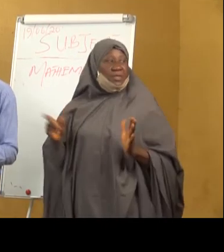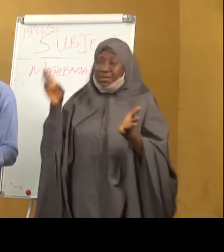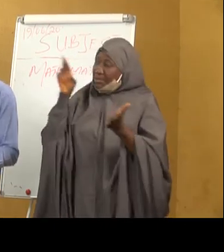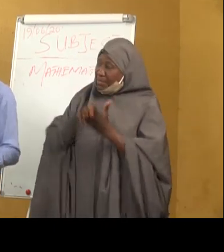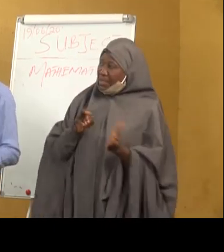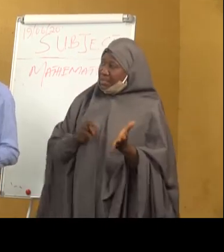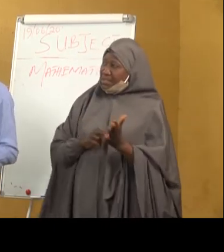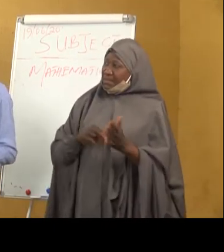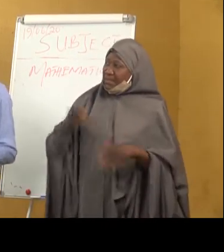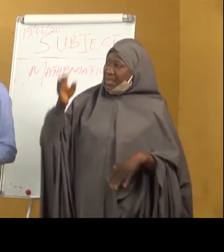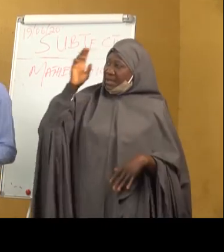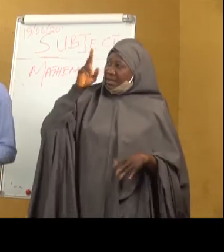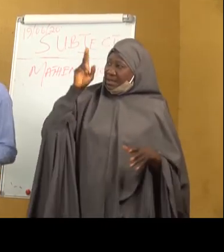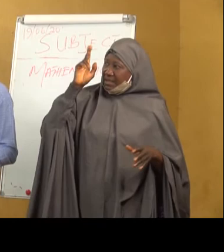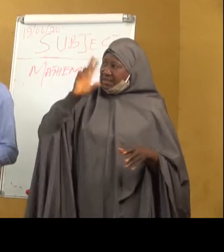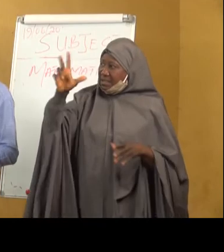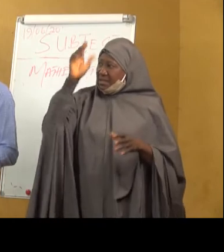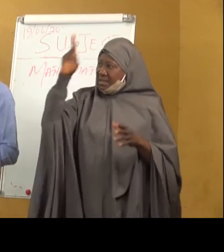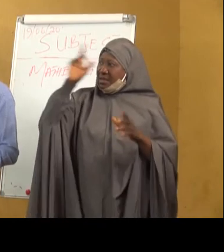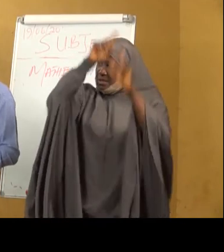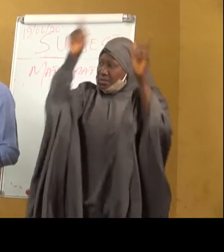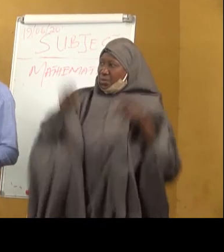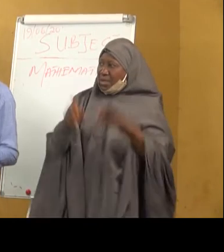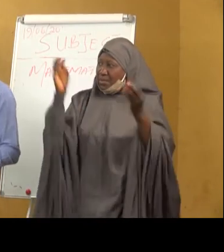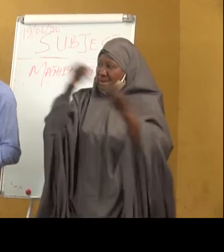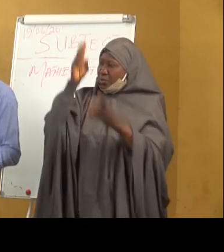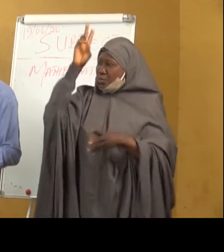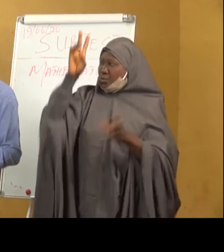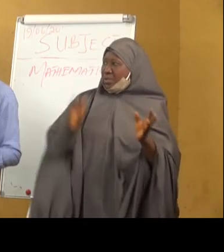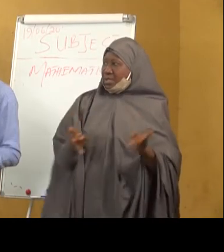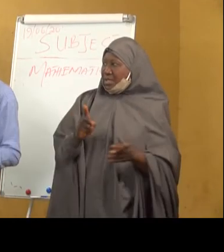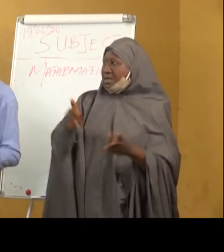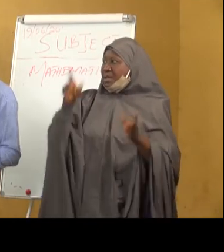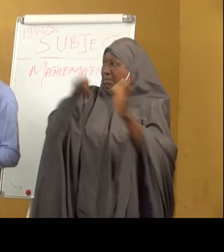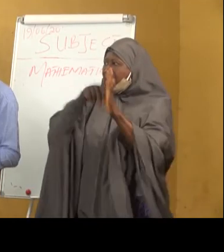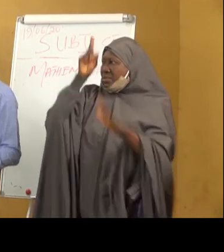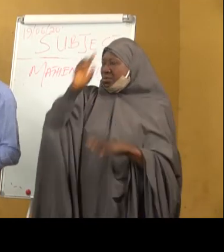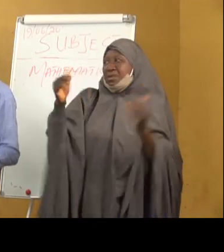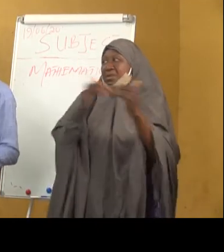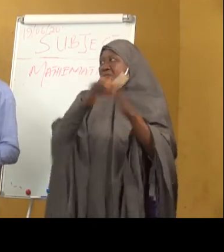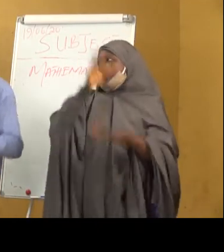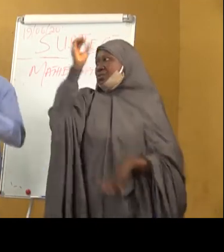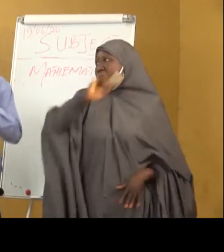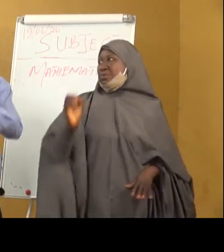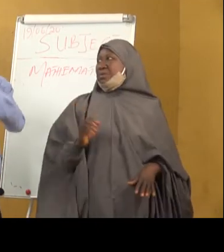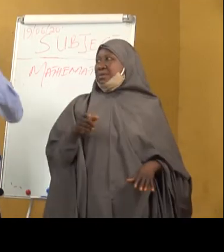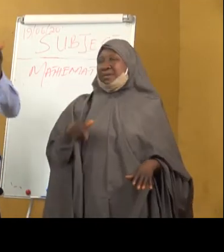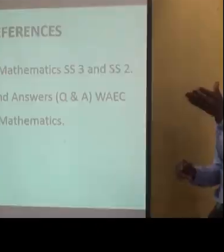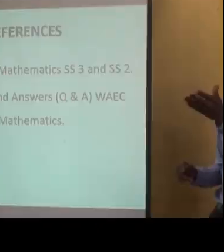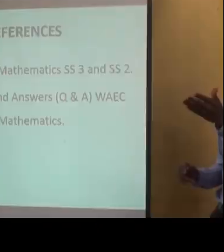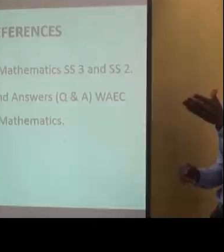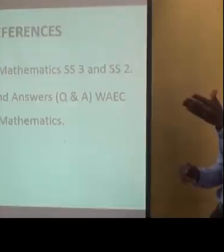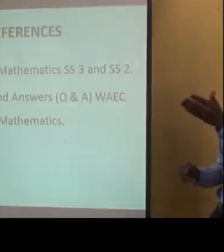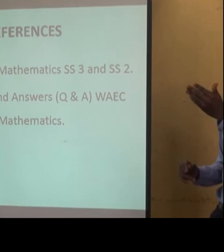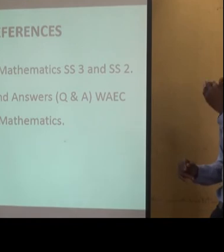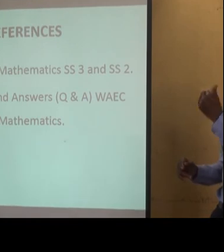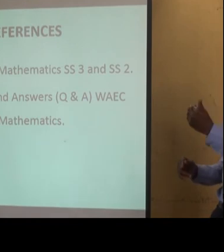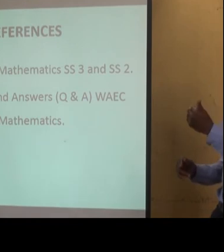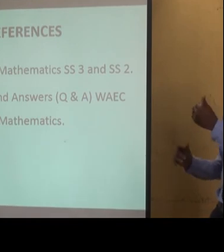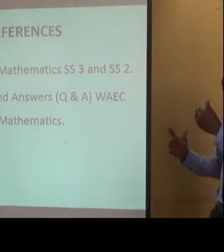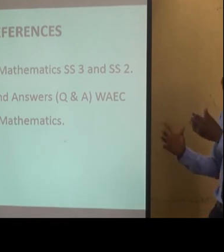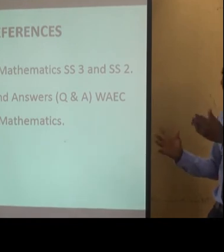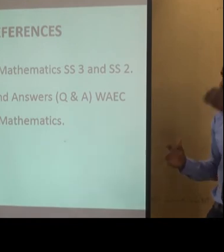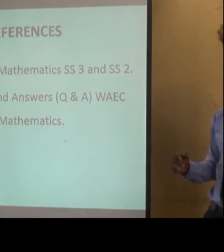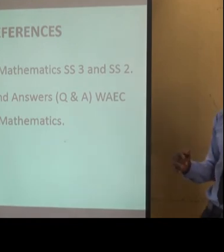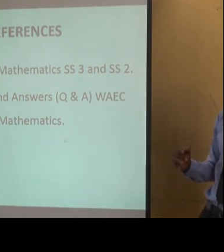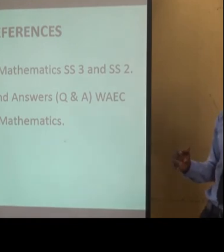repeat that. 3k squared plus 2k minus 1 equals to 0. Let me still repeat the assignment for those